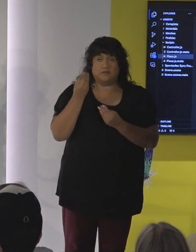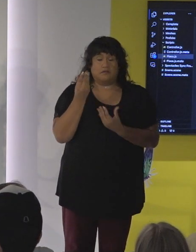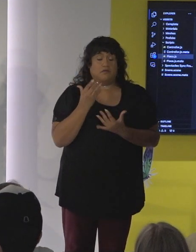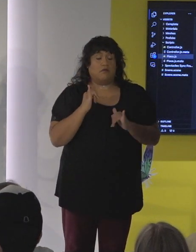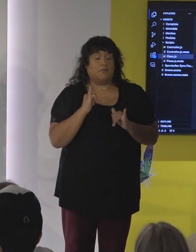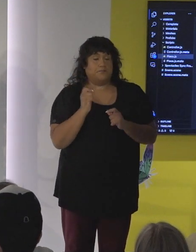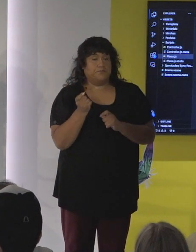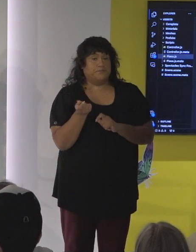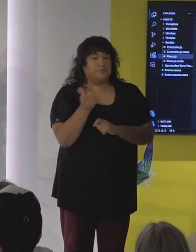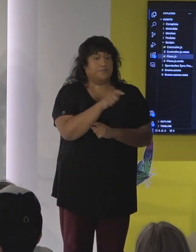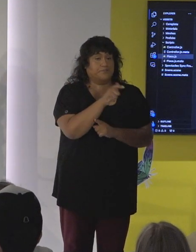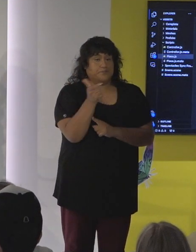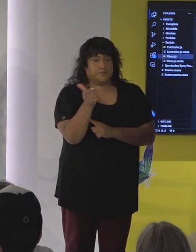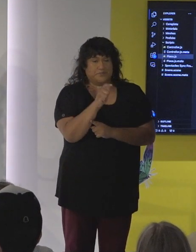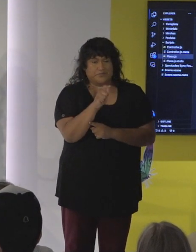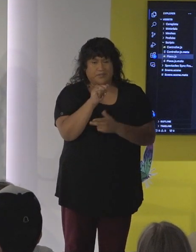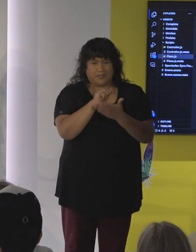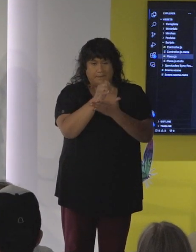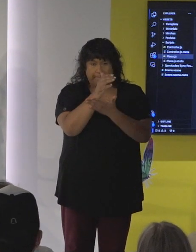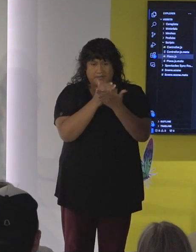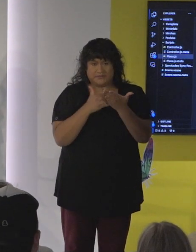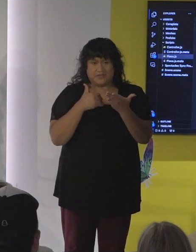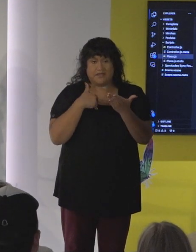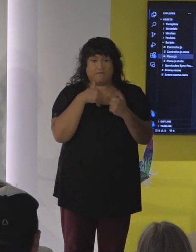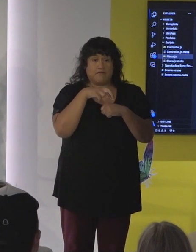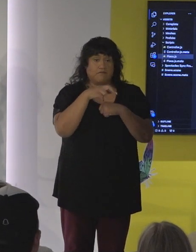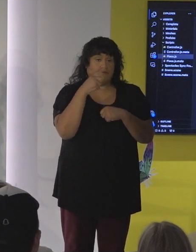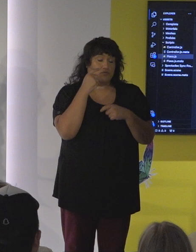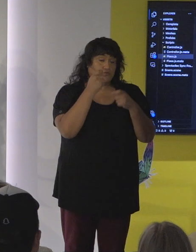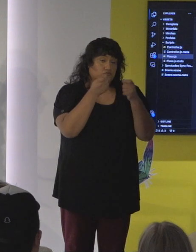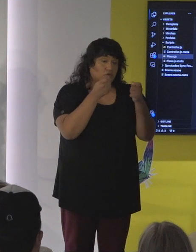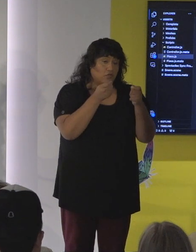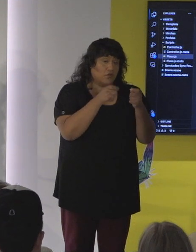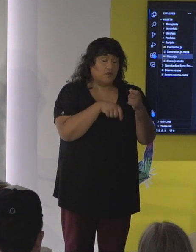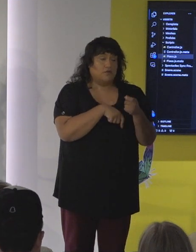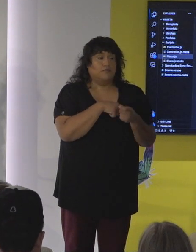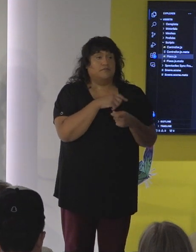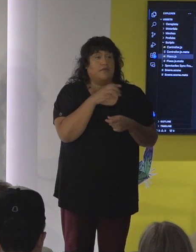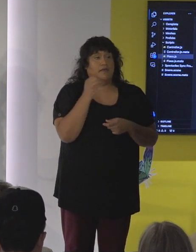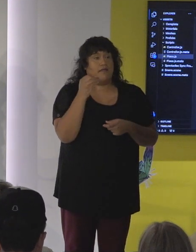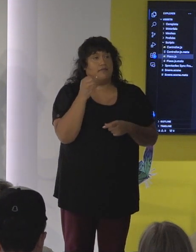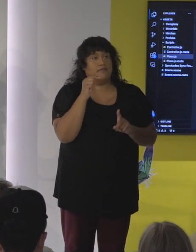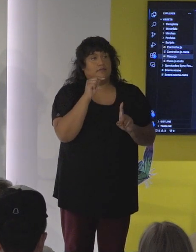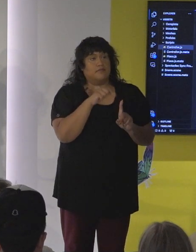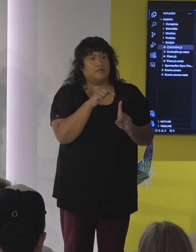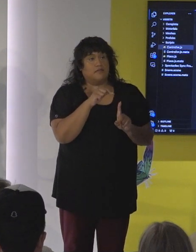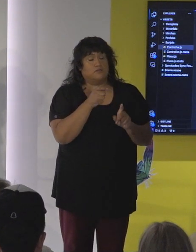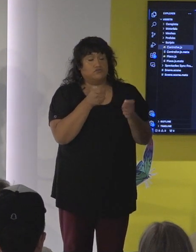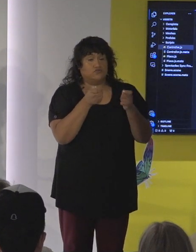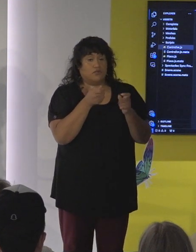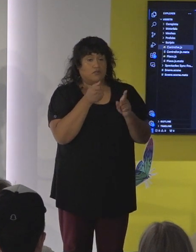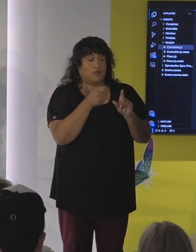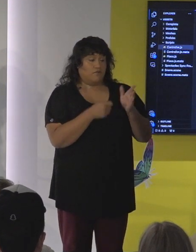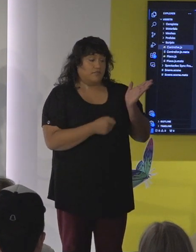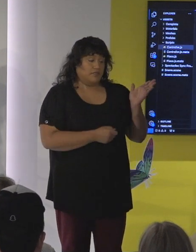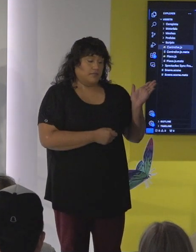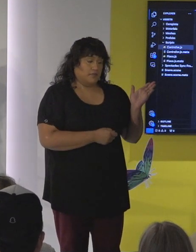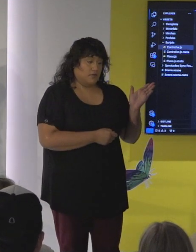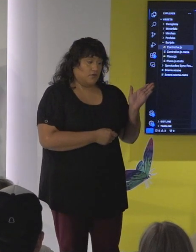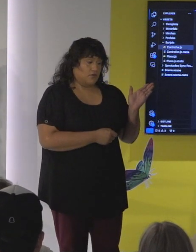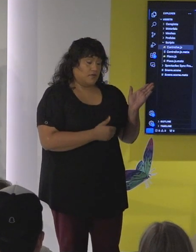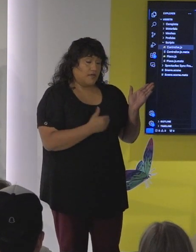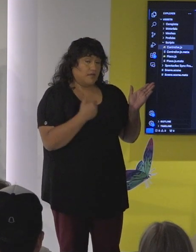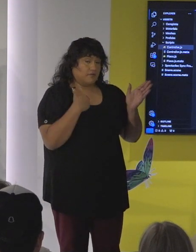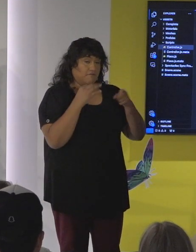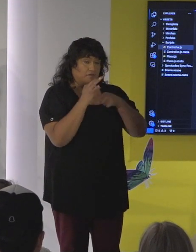So this piece has a reference to the controller. So it, and the controller over here has